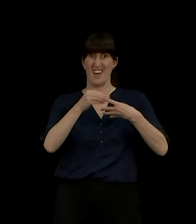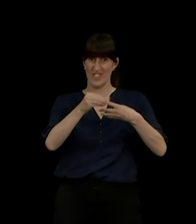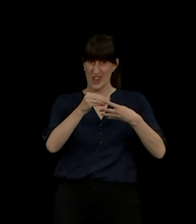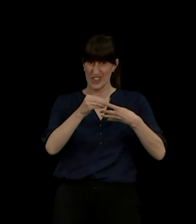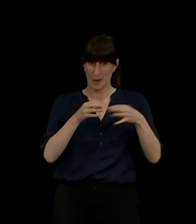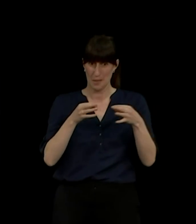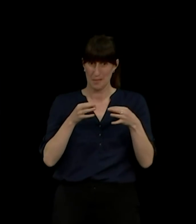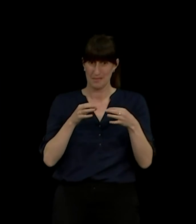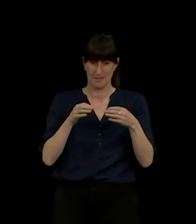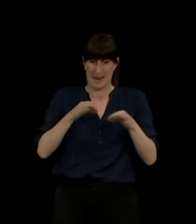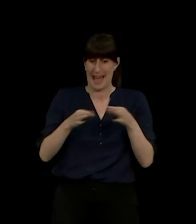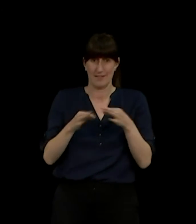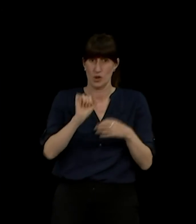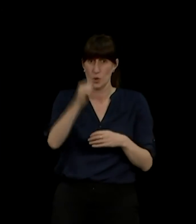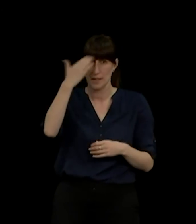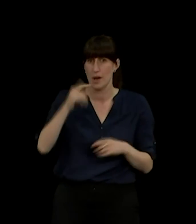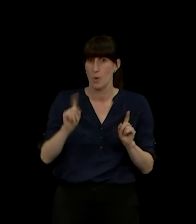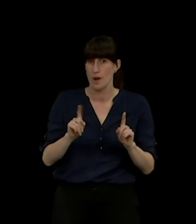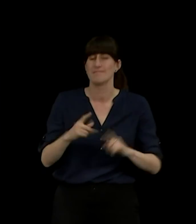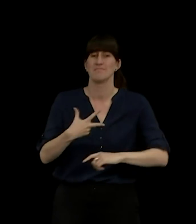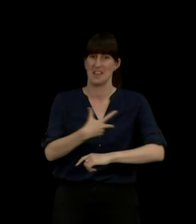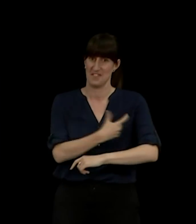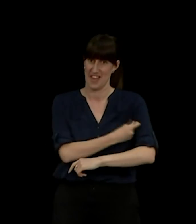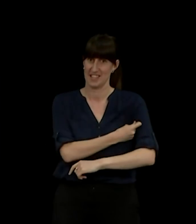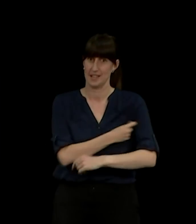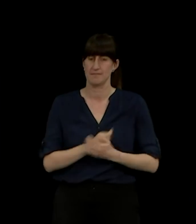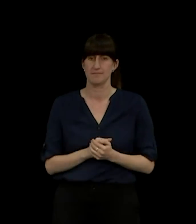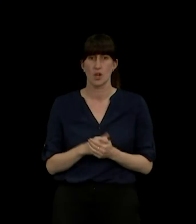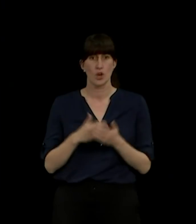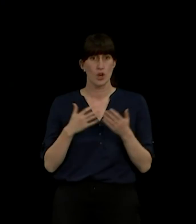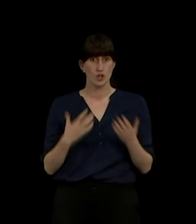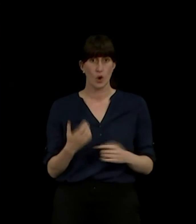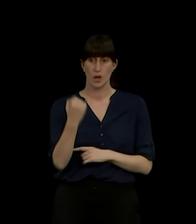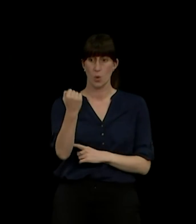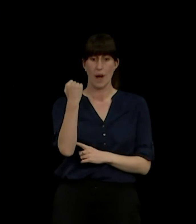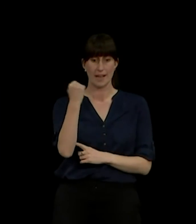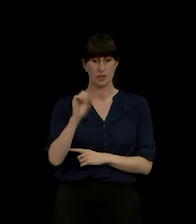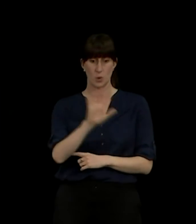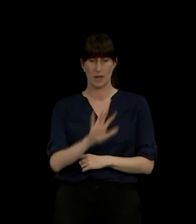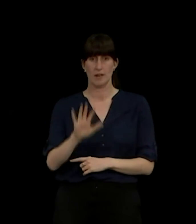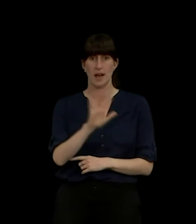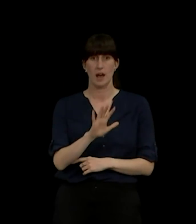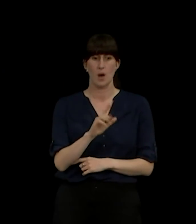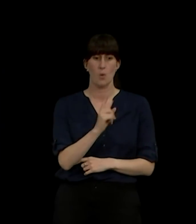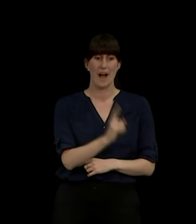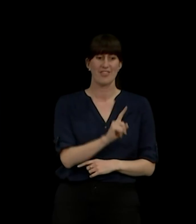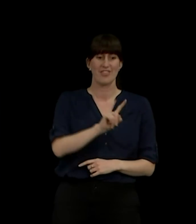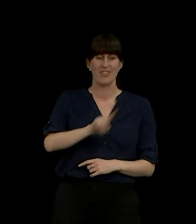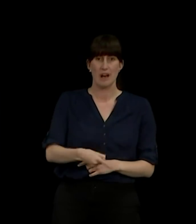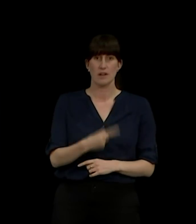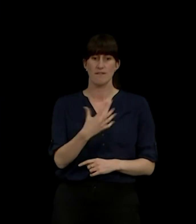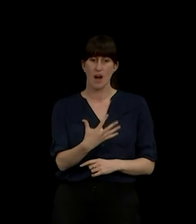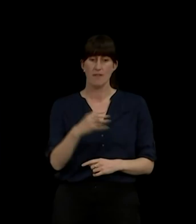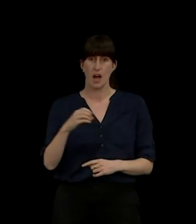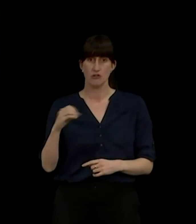plans possible. So on that note, in the Waikato, there are 1,500 bookings available